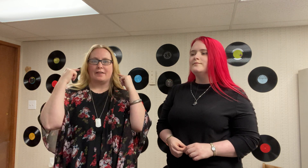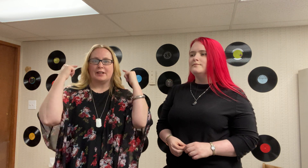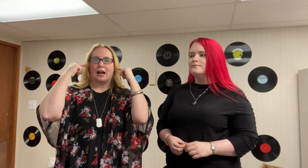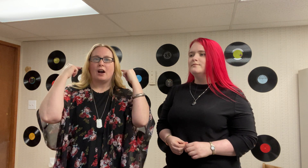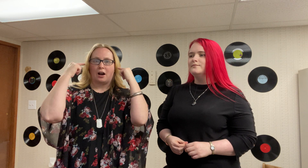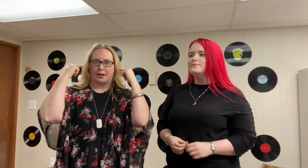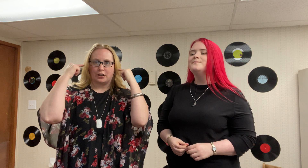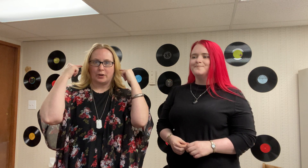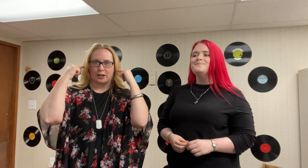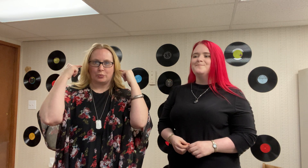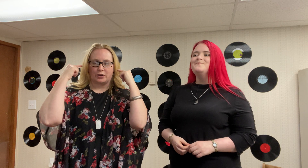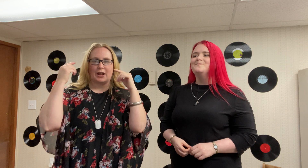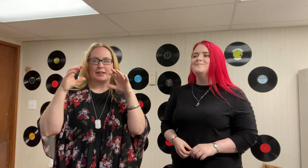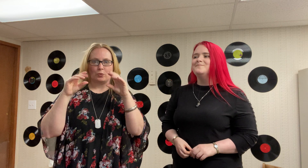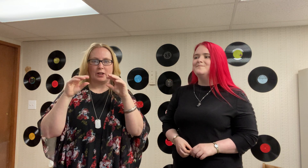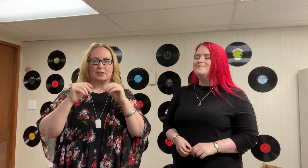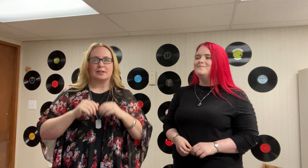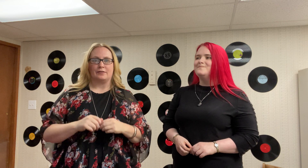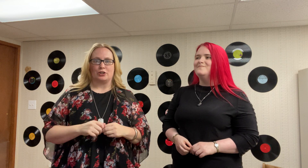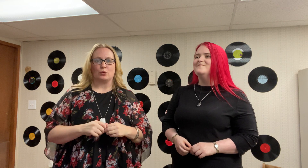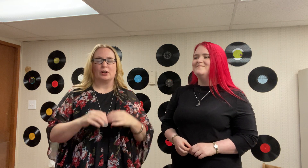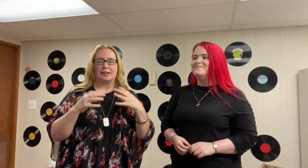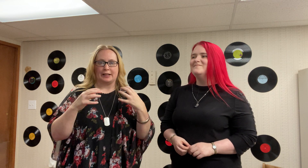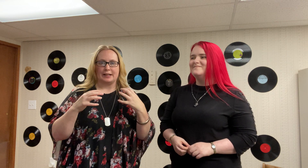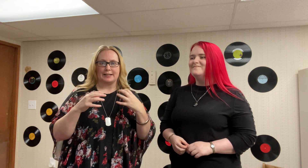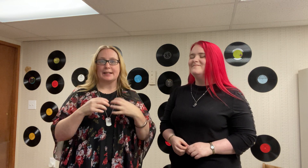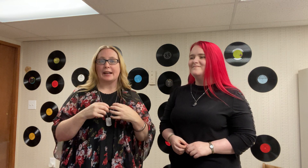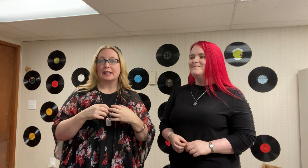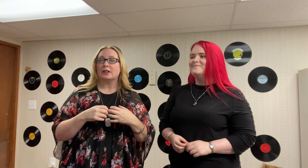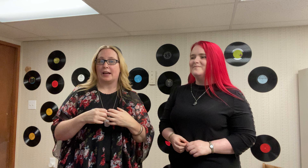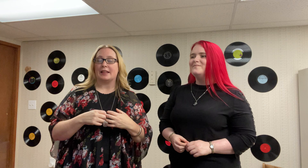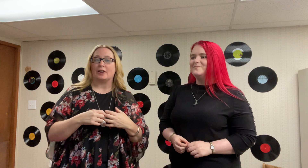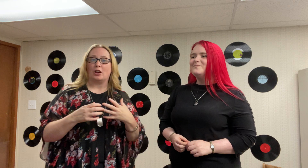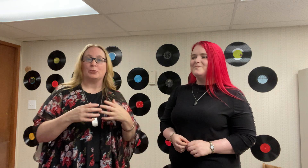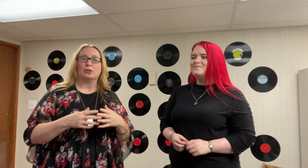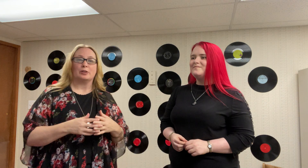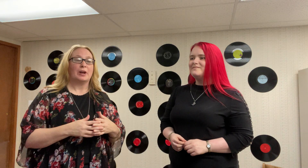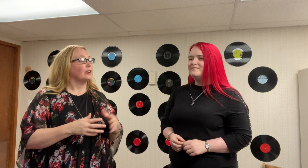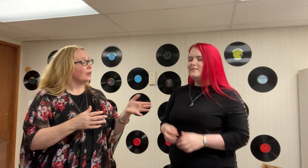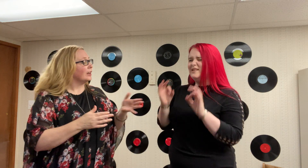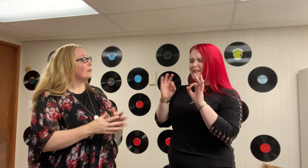that audio input as well as the visual and the kinesthetic. Okay, that'll help you learn better. Okay, go for it.